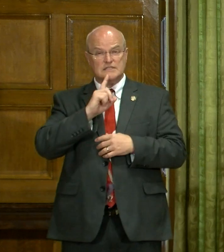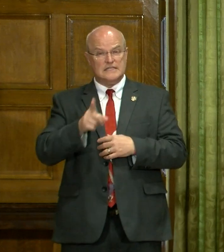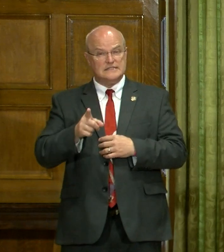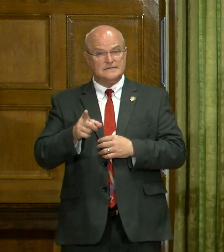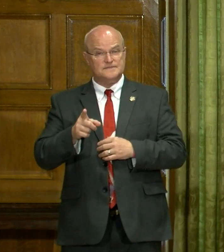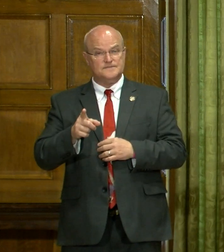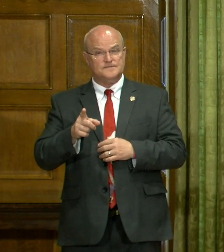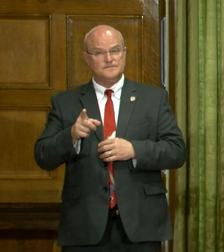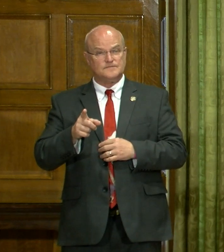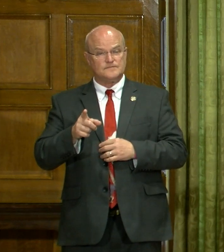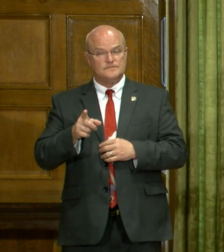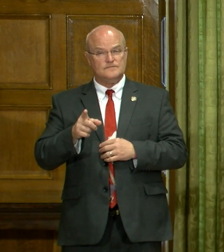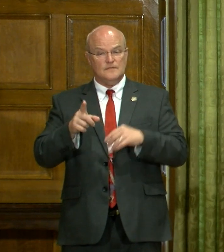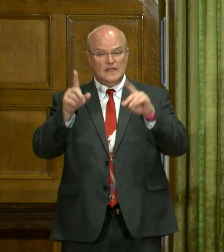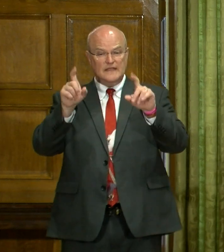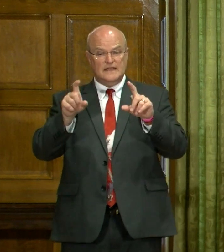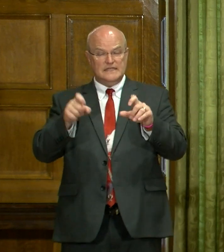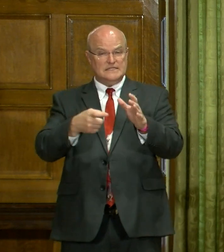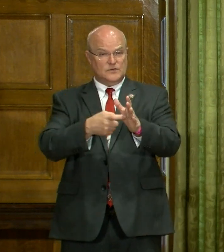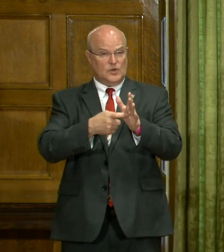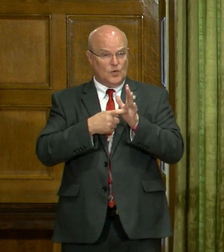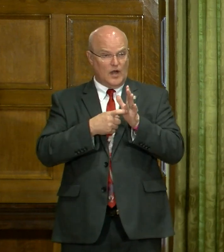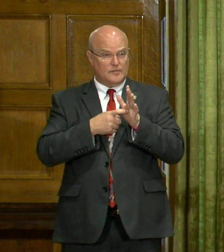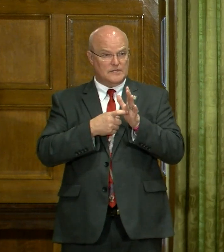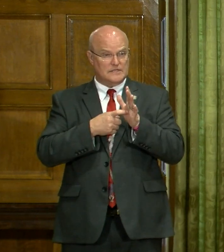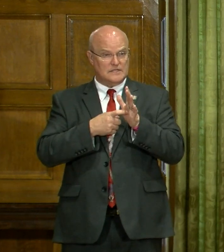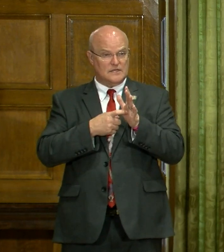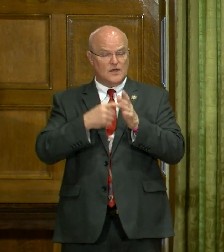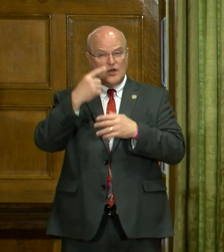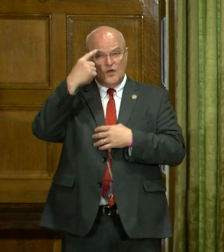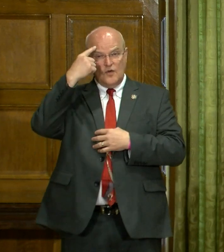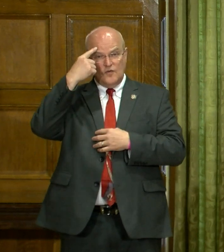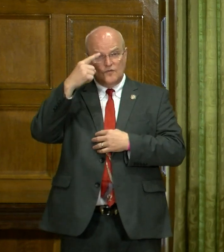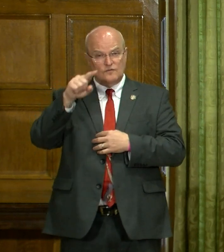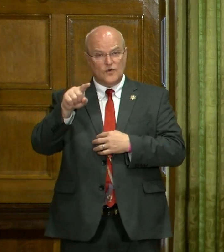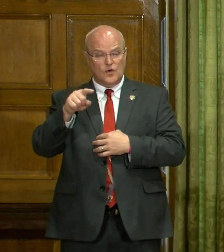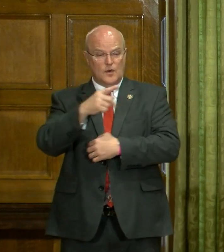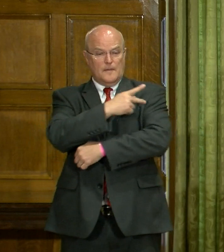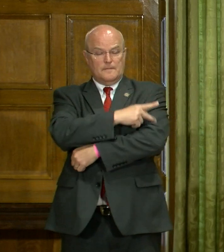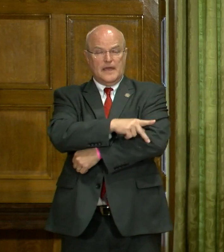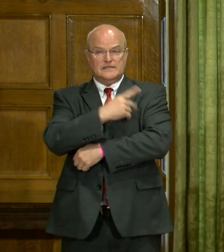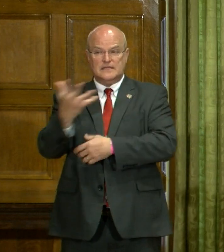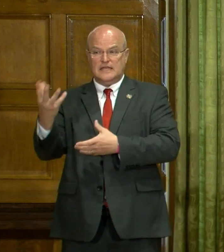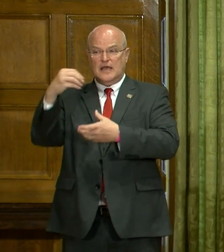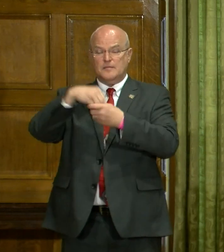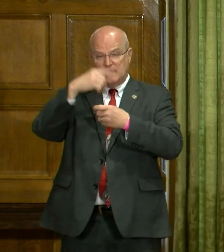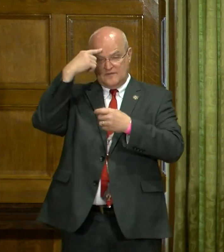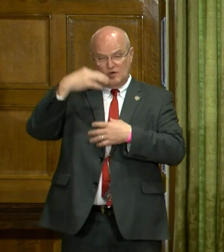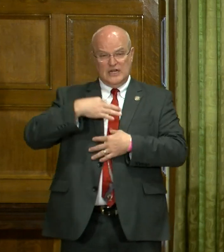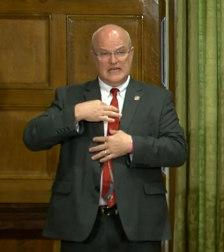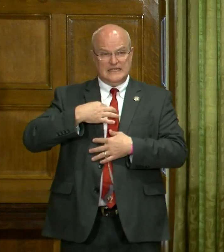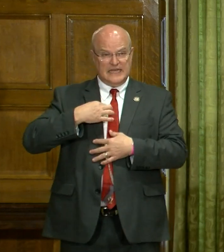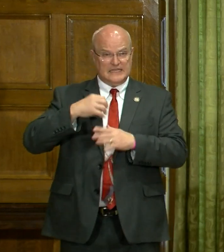is the testing requirement for patients coming in for elective procedures